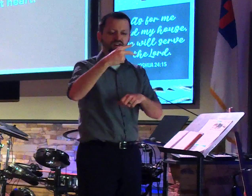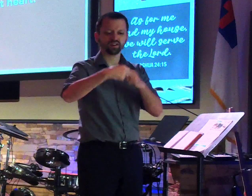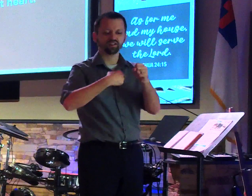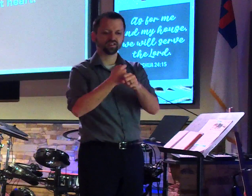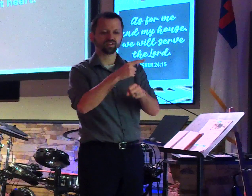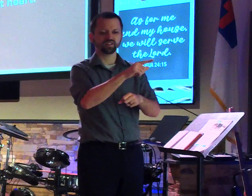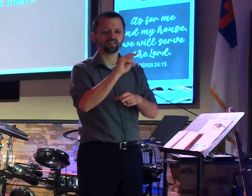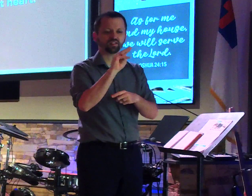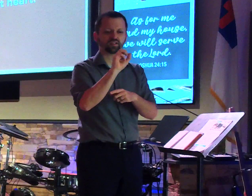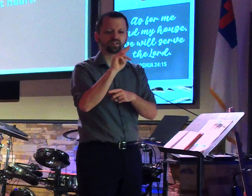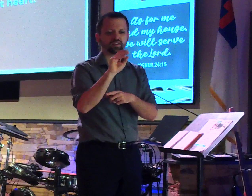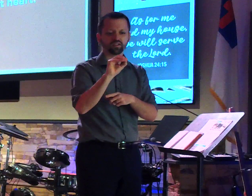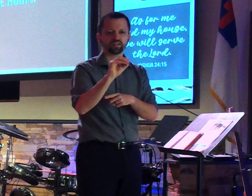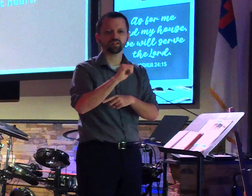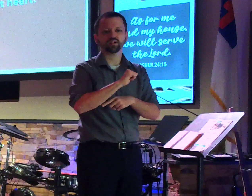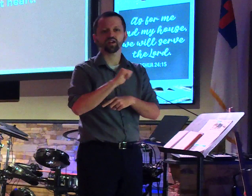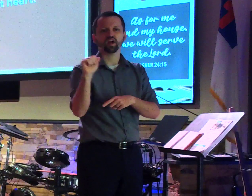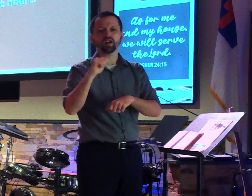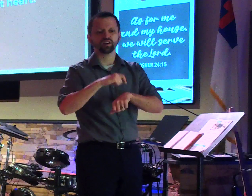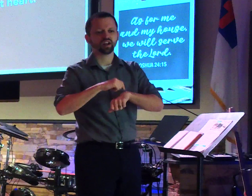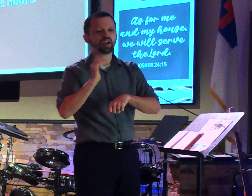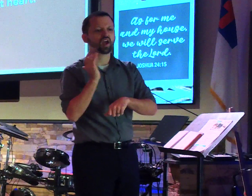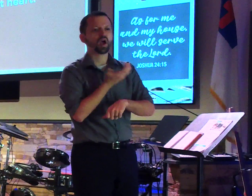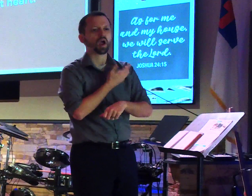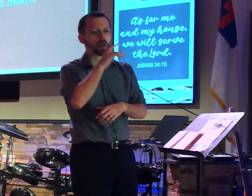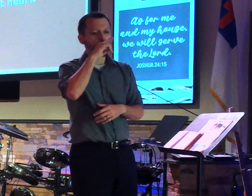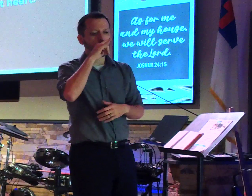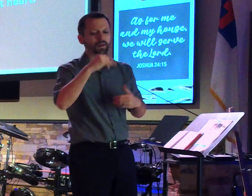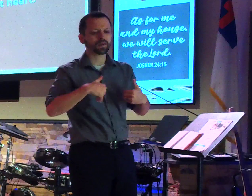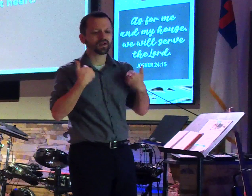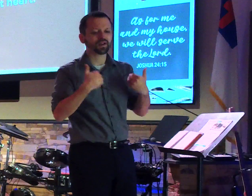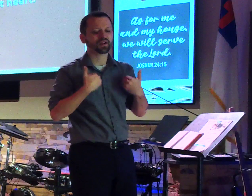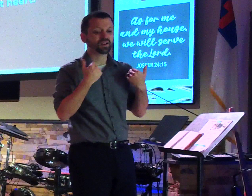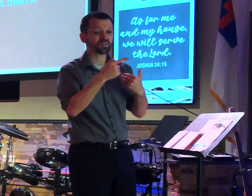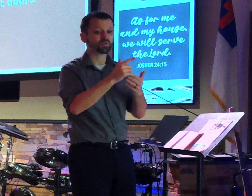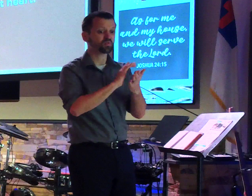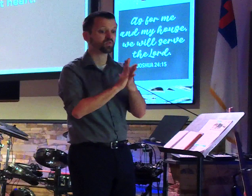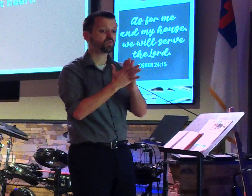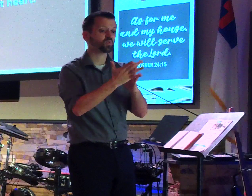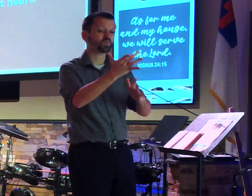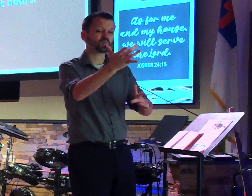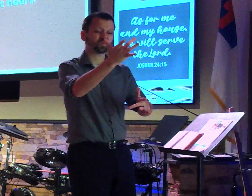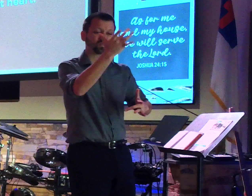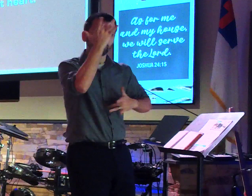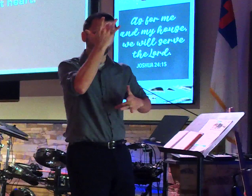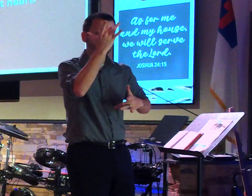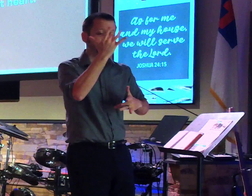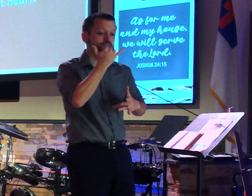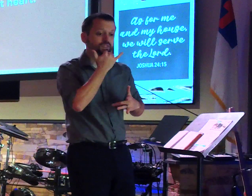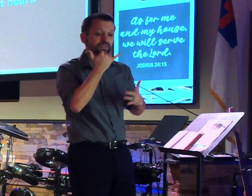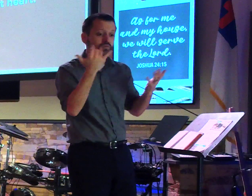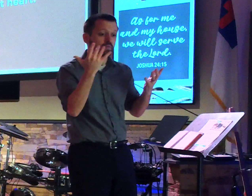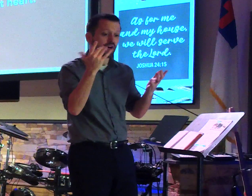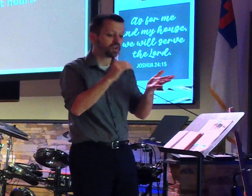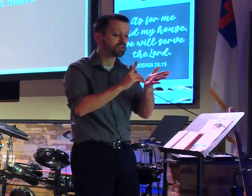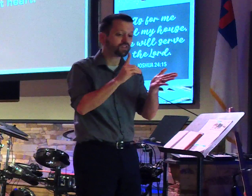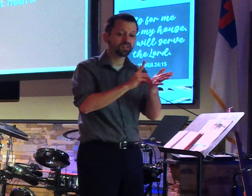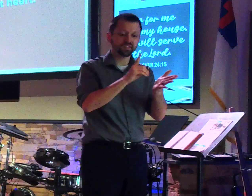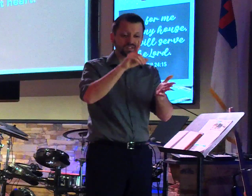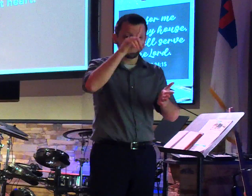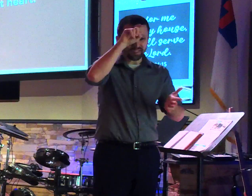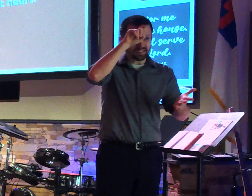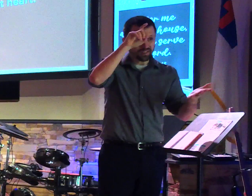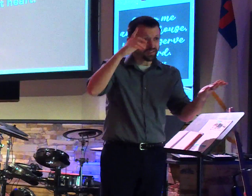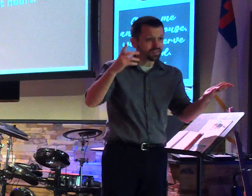mono. There was another time when our kids were little when she got really sick, really sick. We didn't know what was wrong. None of the doctors could diagnose